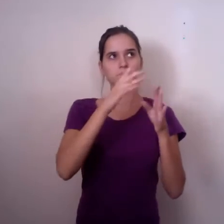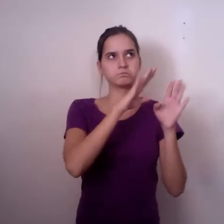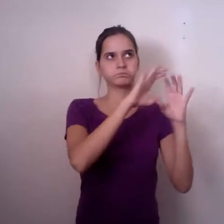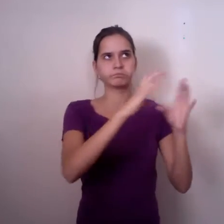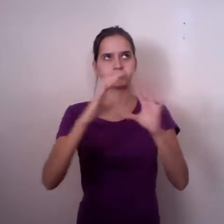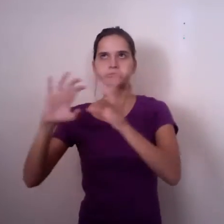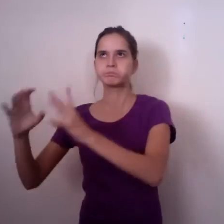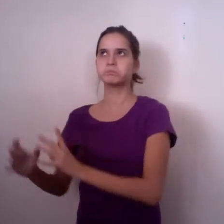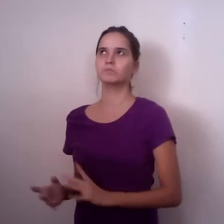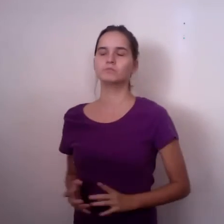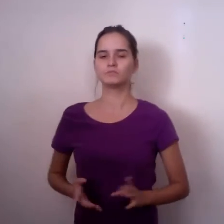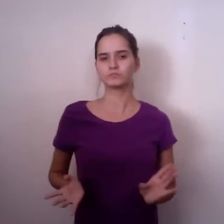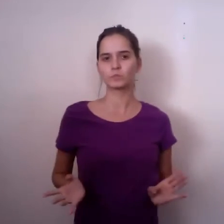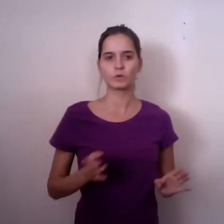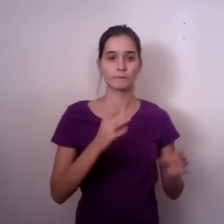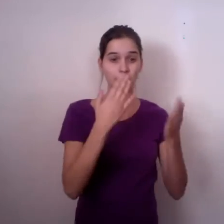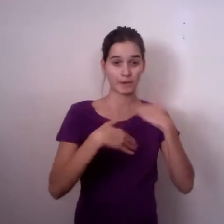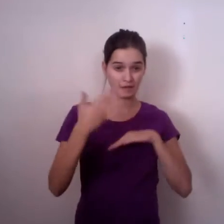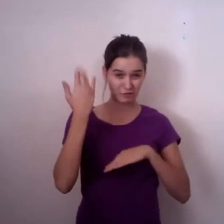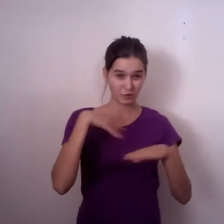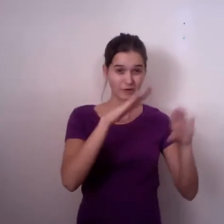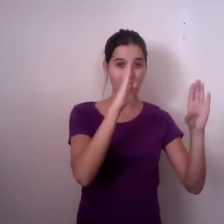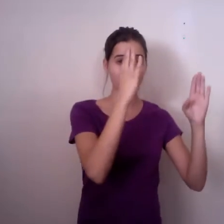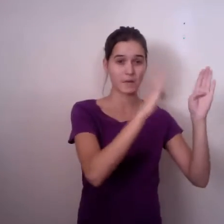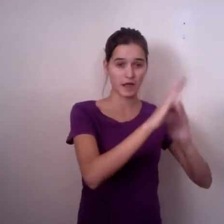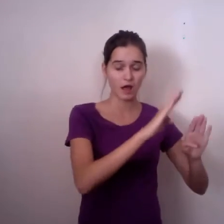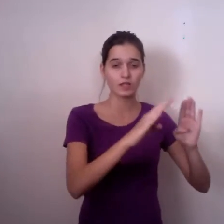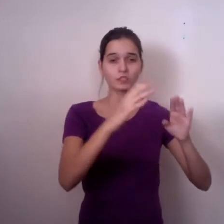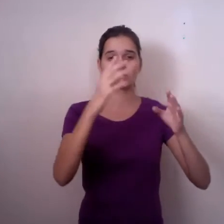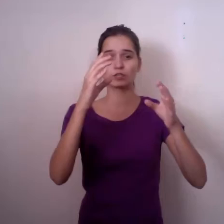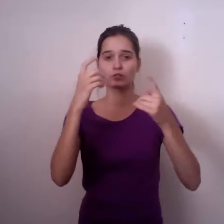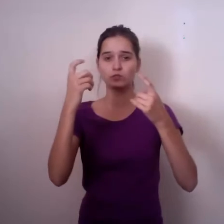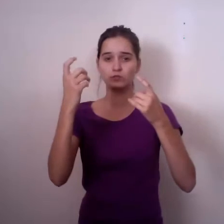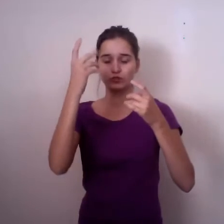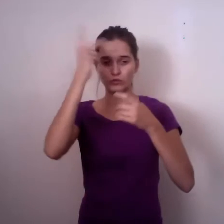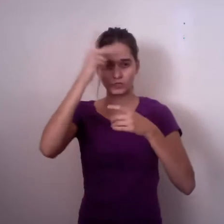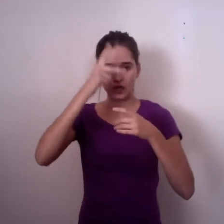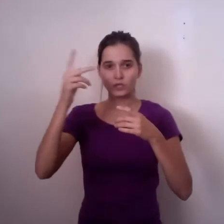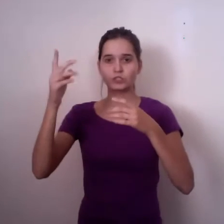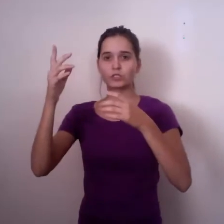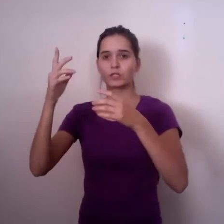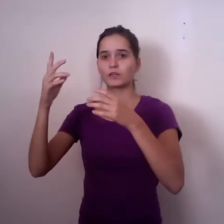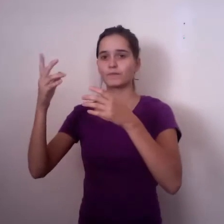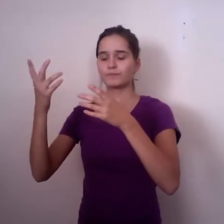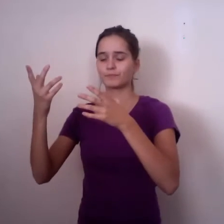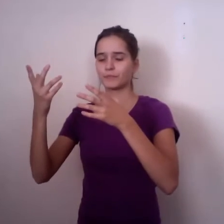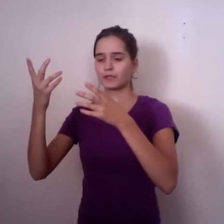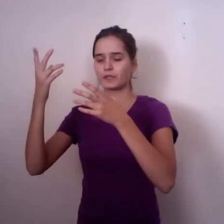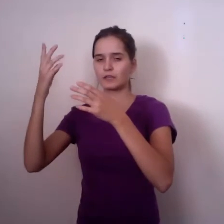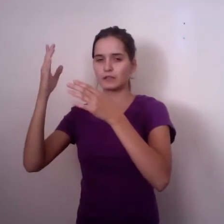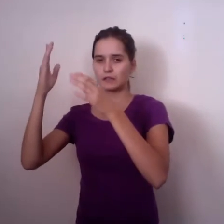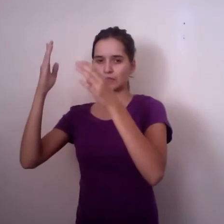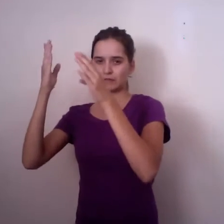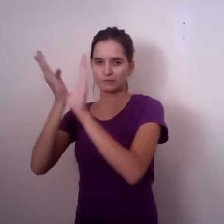done biology, sociology, psychology, literature, history, and I arranged my